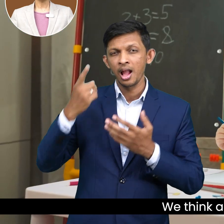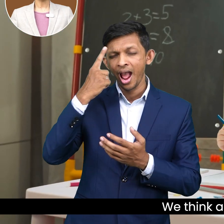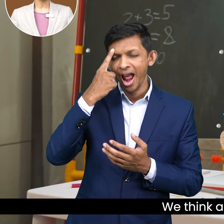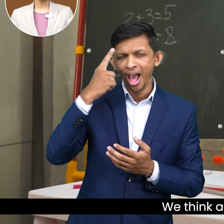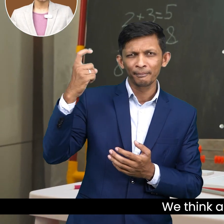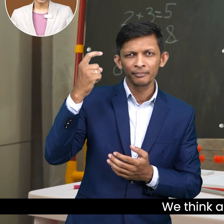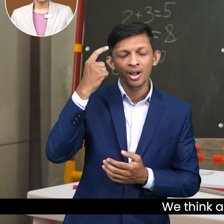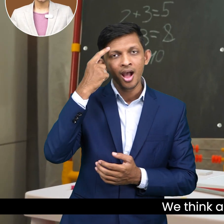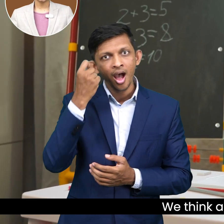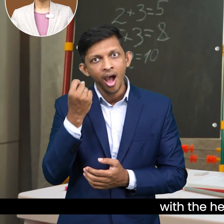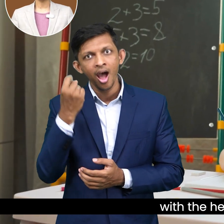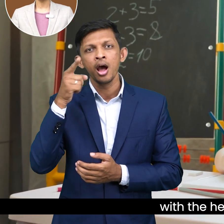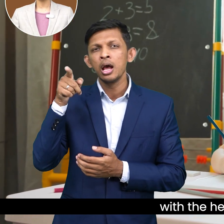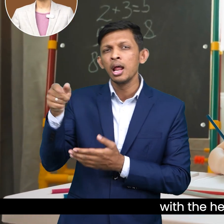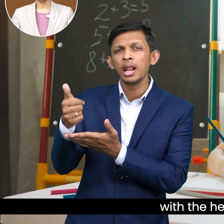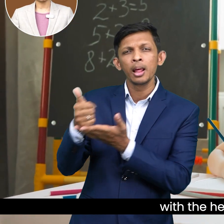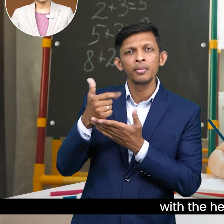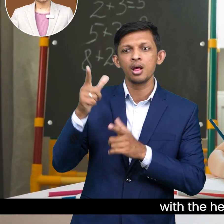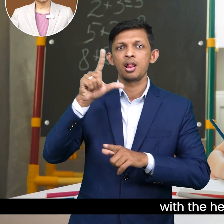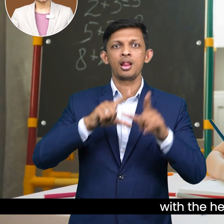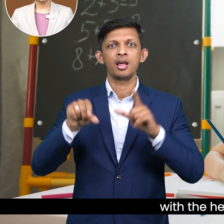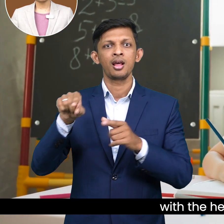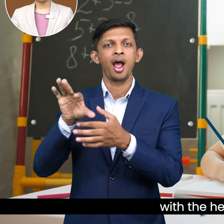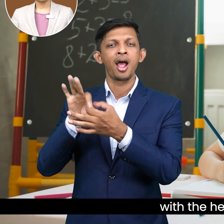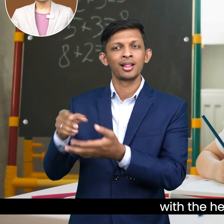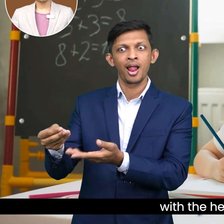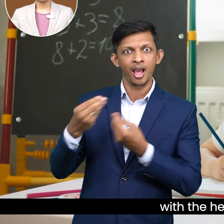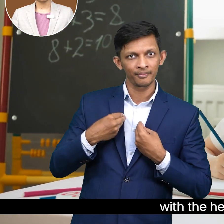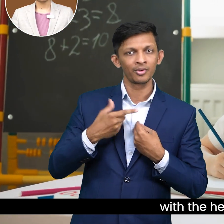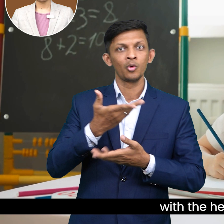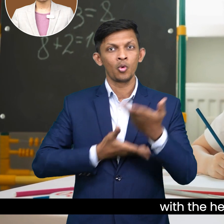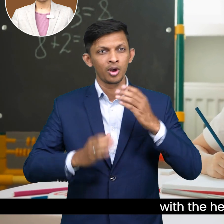We think and understand with the help of language.